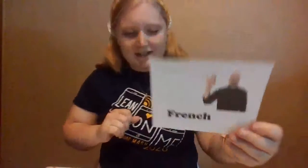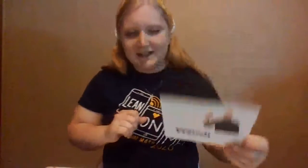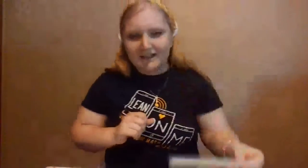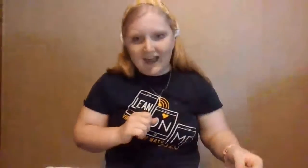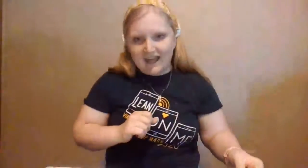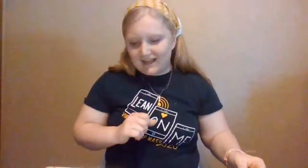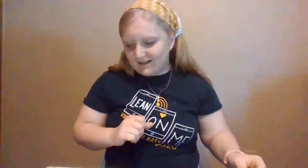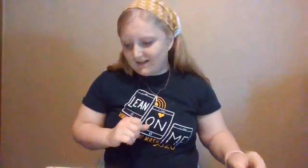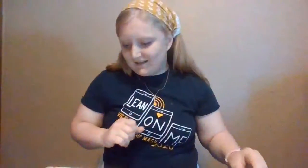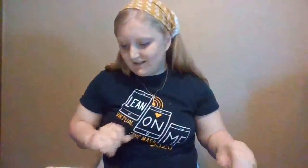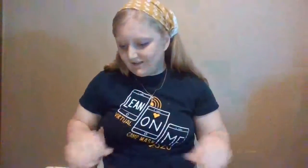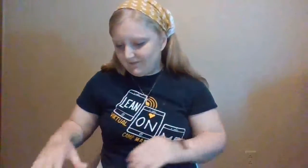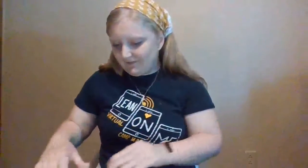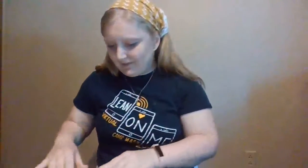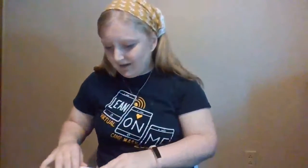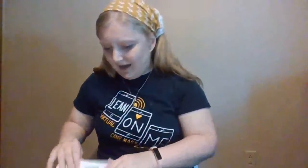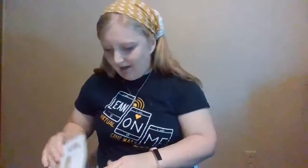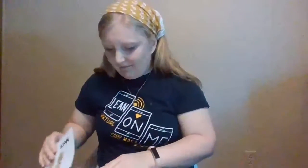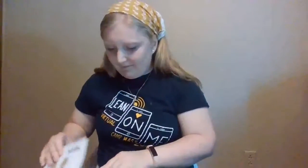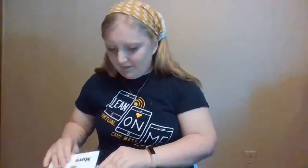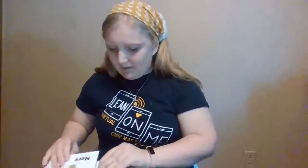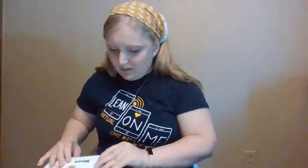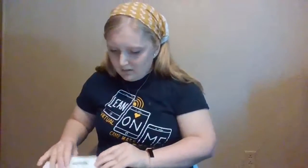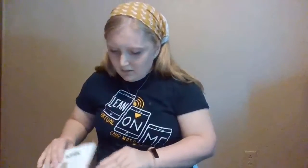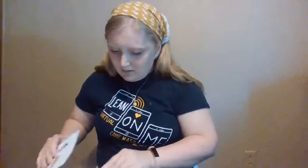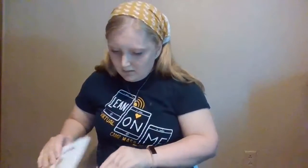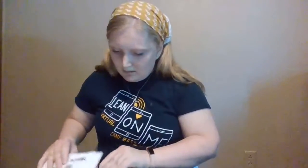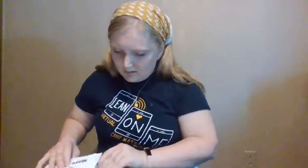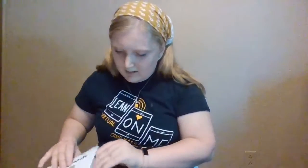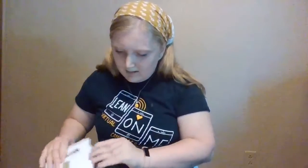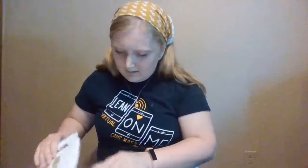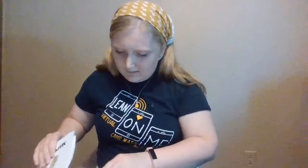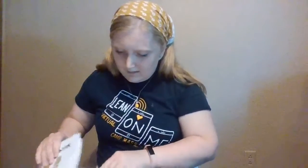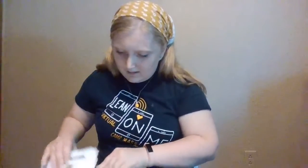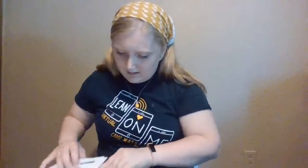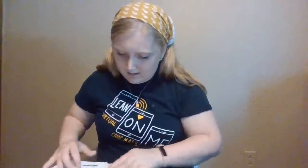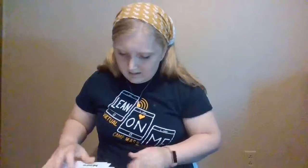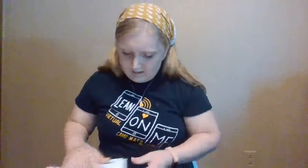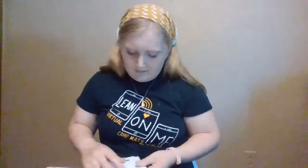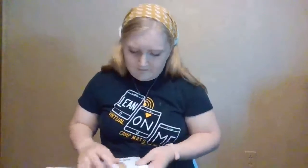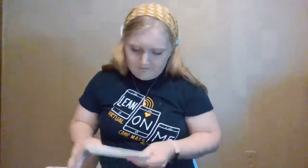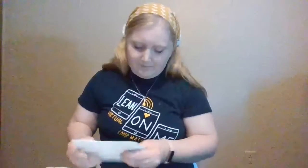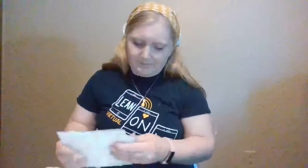Just like that. Okay. Our next sign